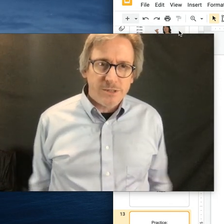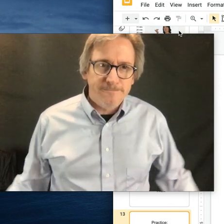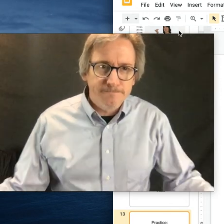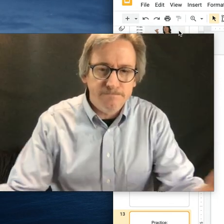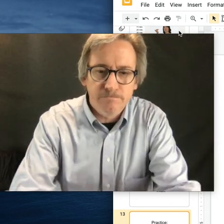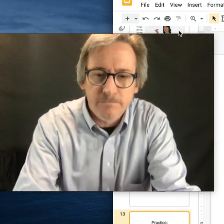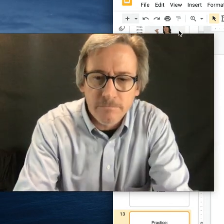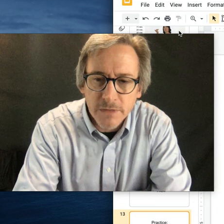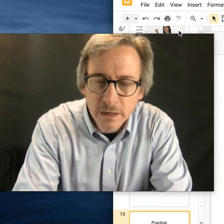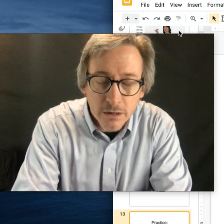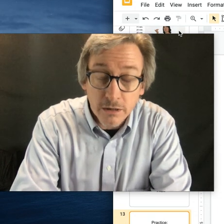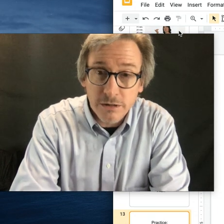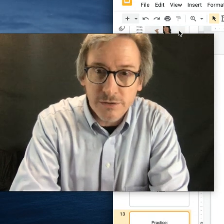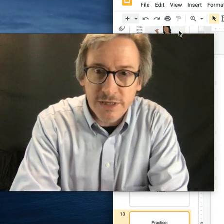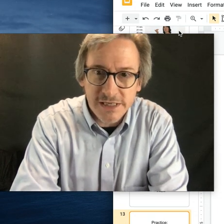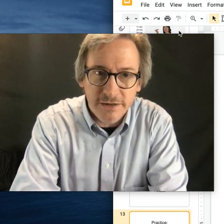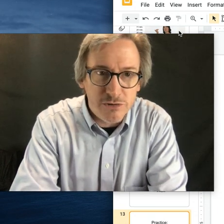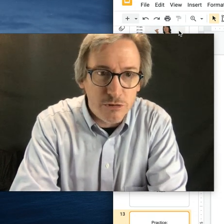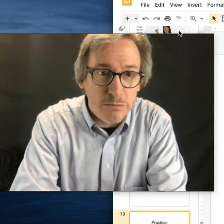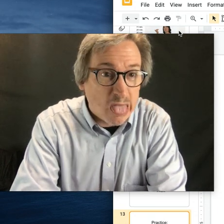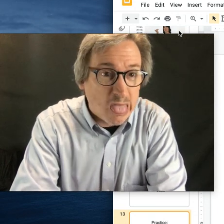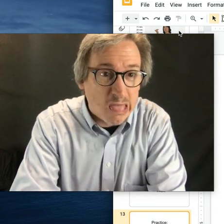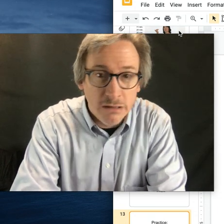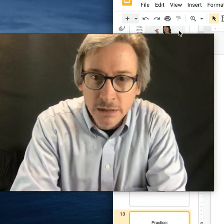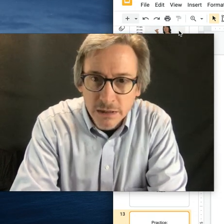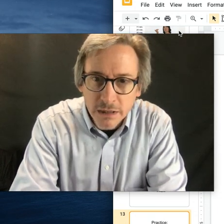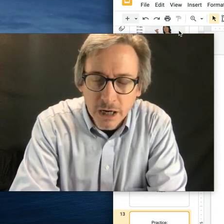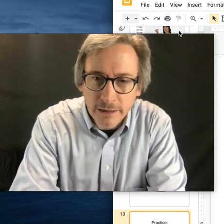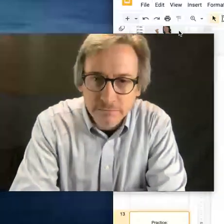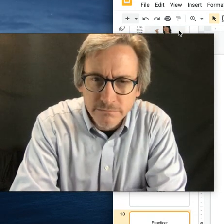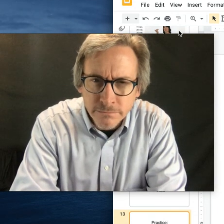What else? Oh, it's so dusty in this room.